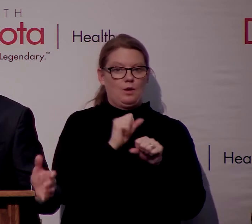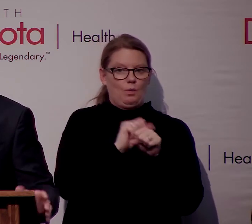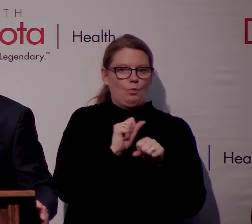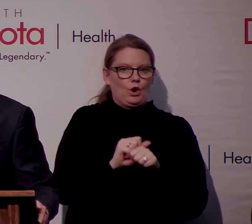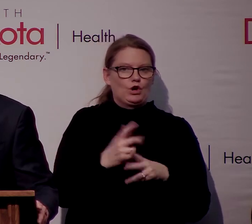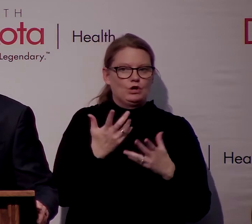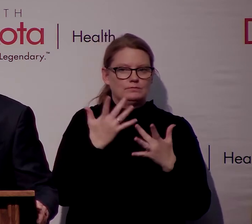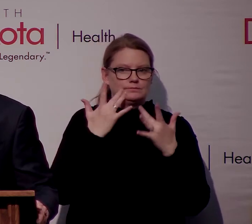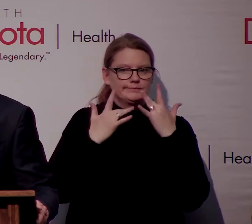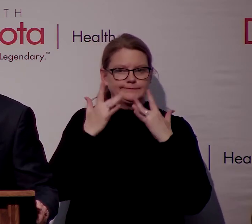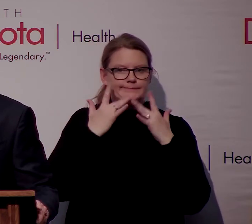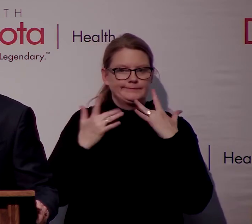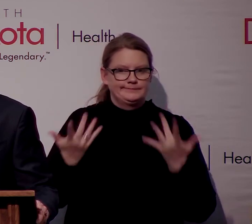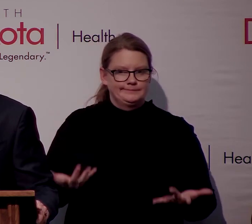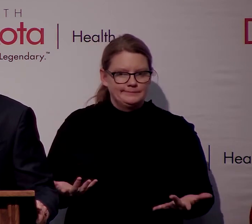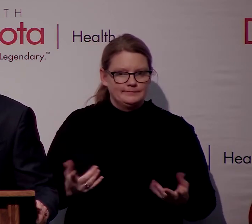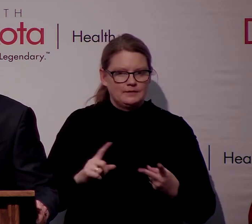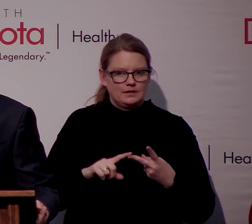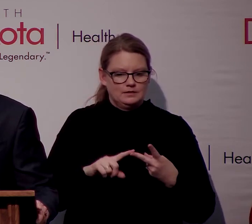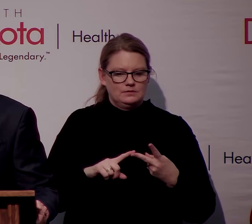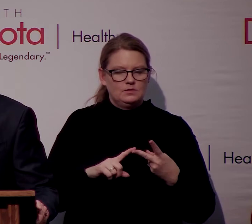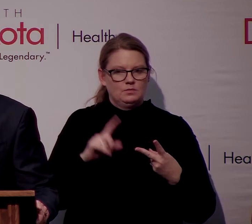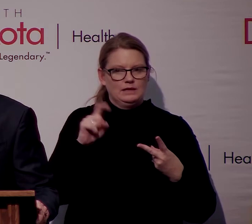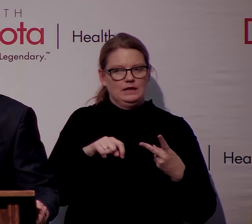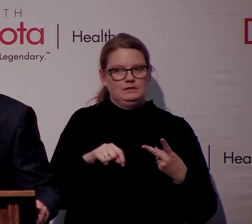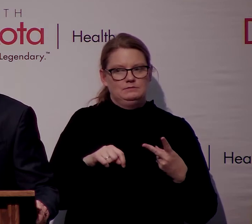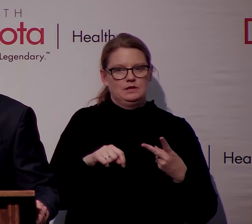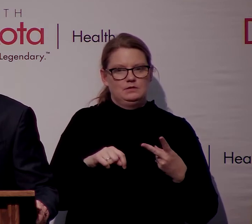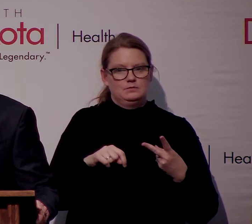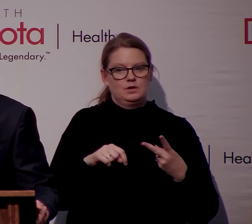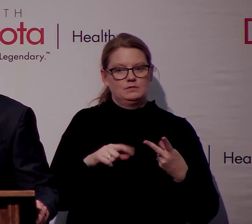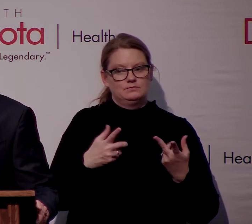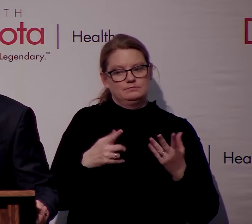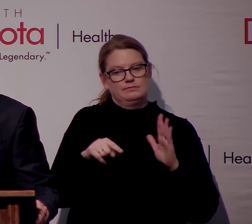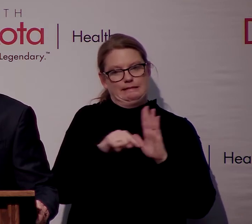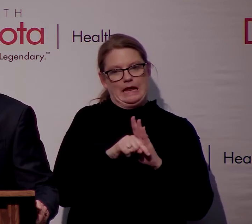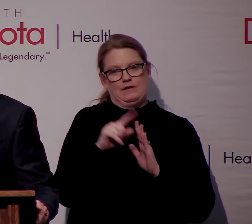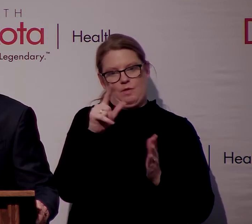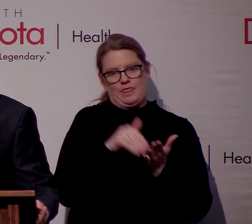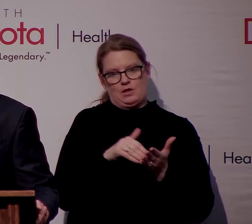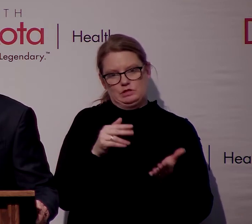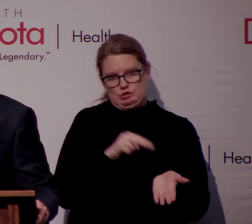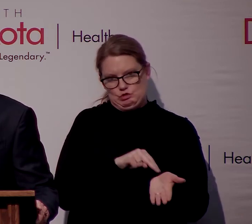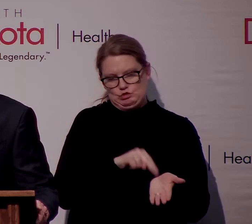We're starting out heading into this thing down about 1,000 nurses,